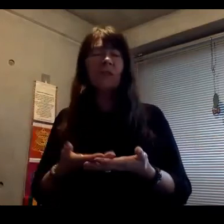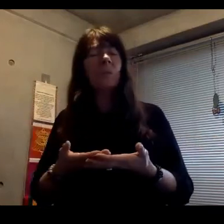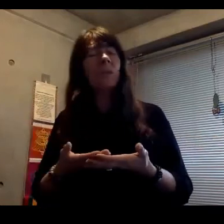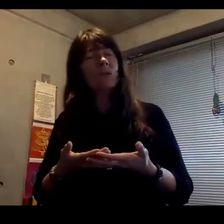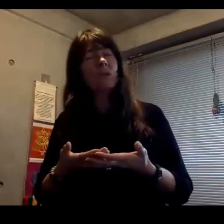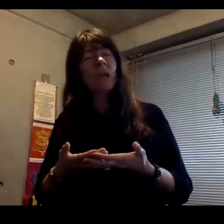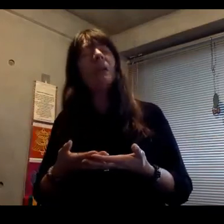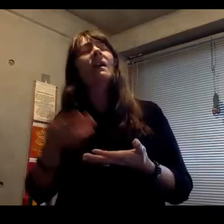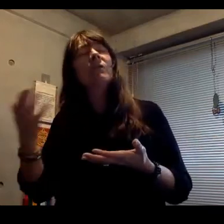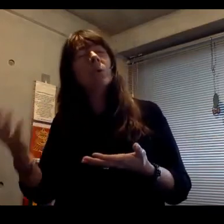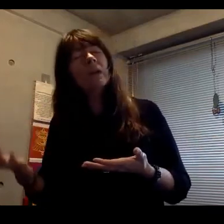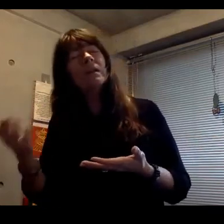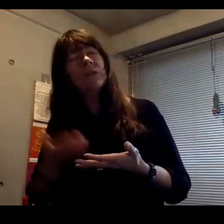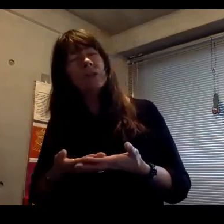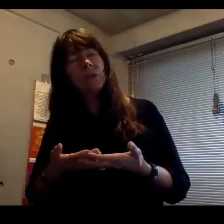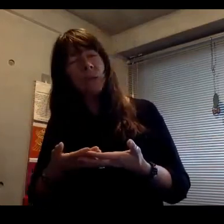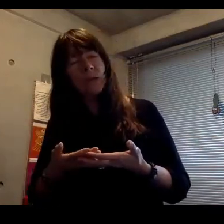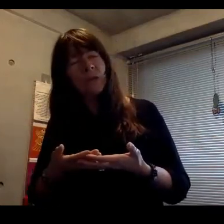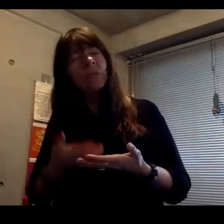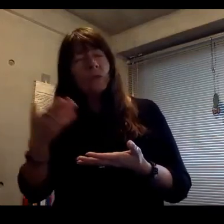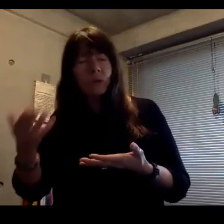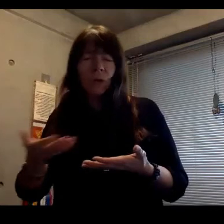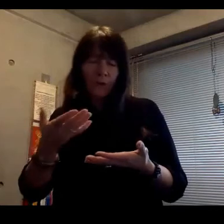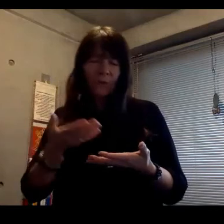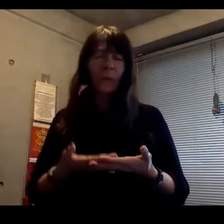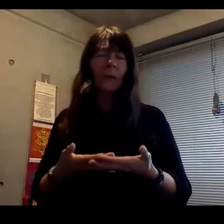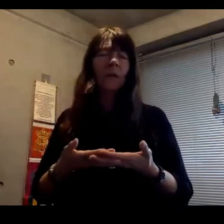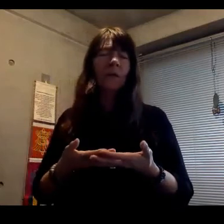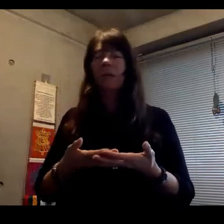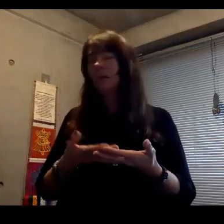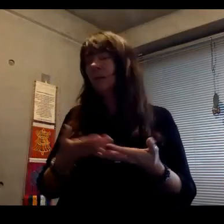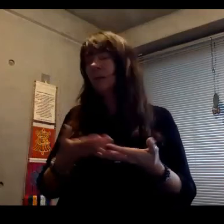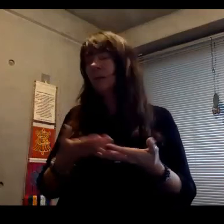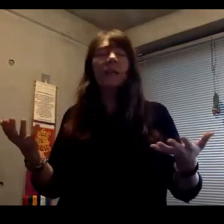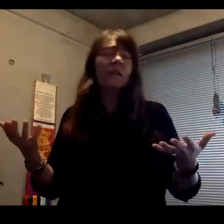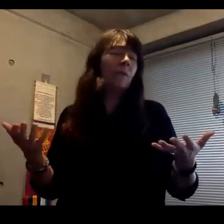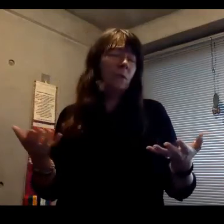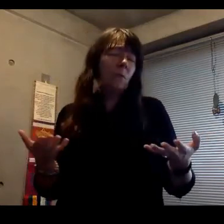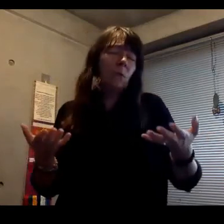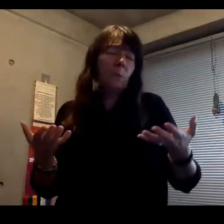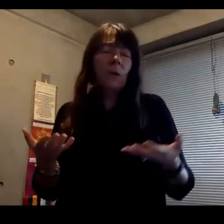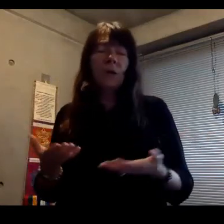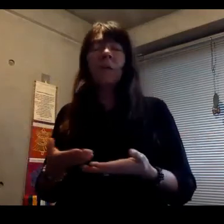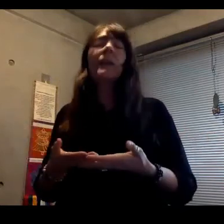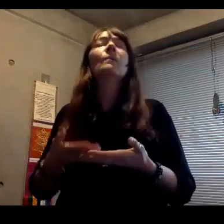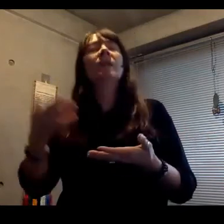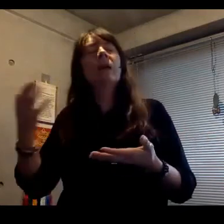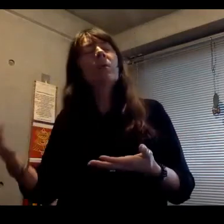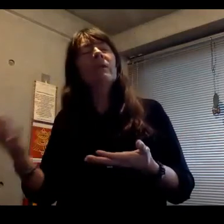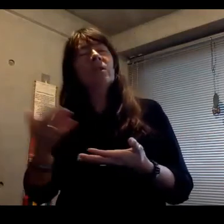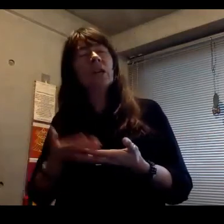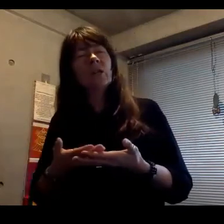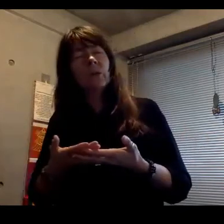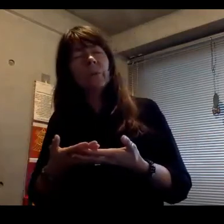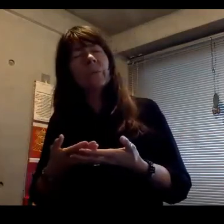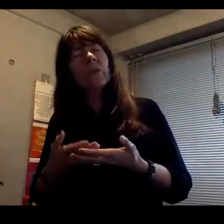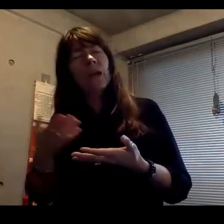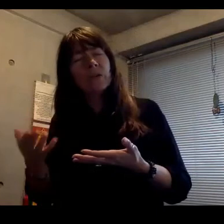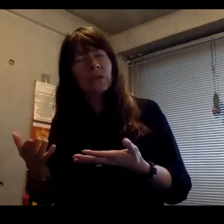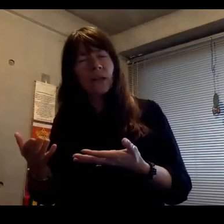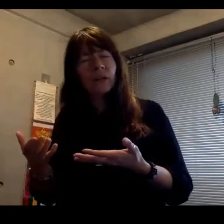do the same thing today. If you were in a different situation, you could also be slightly different. It won't burn you, but they will reject